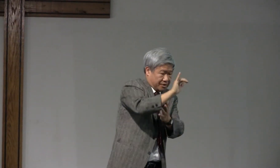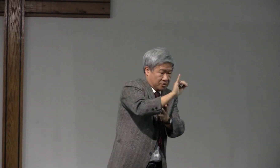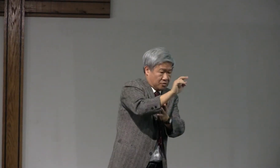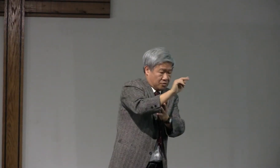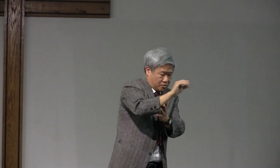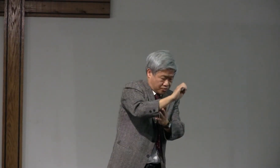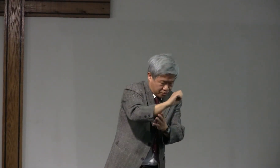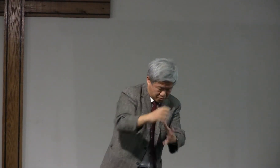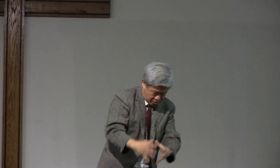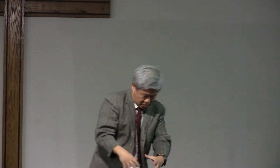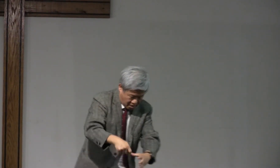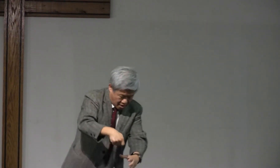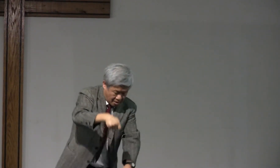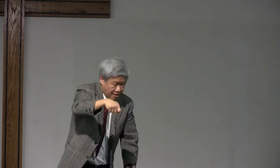"You should not bring incense